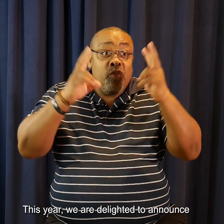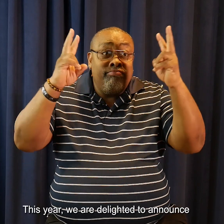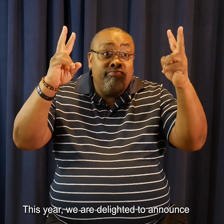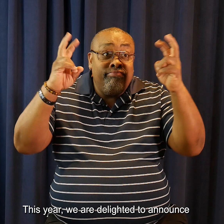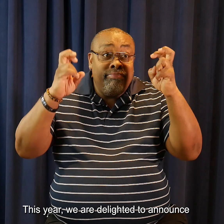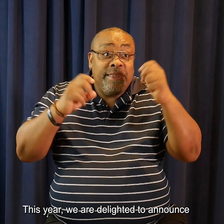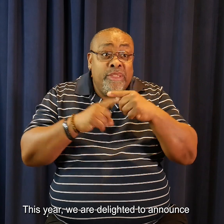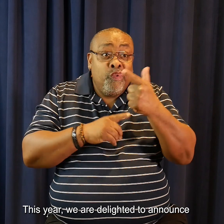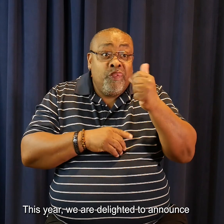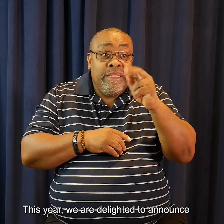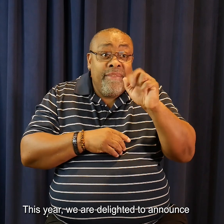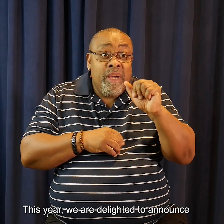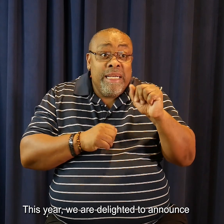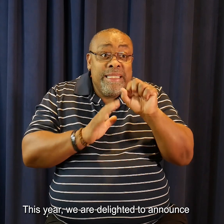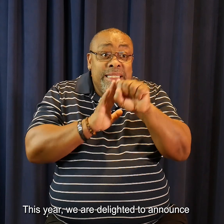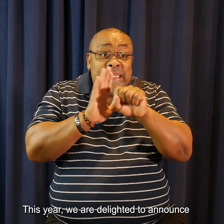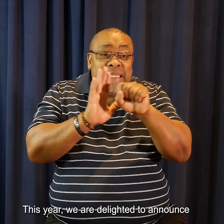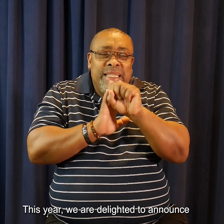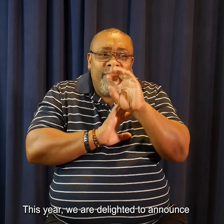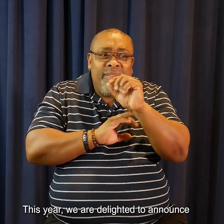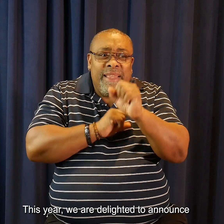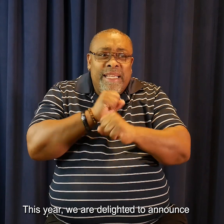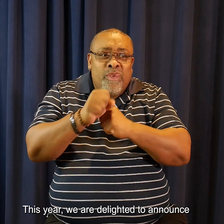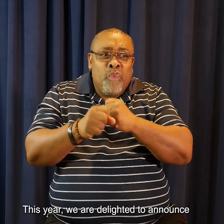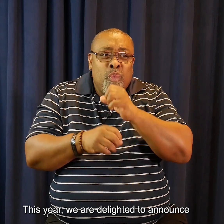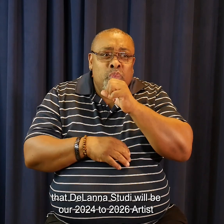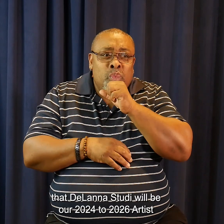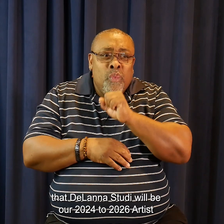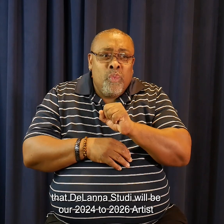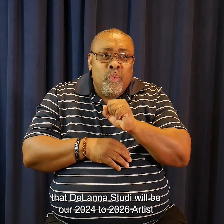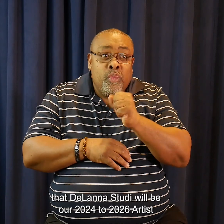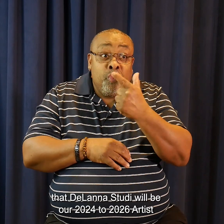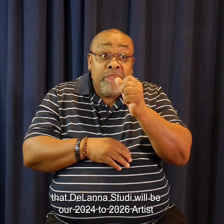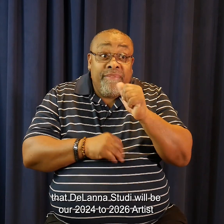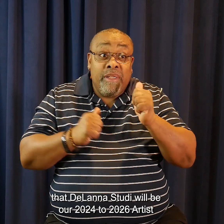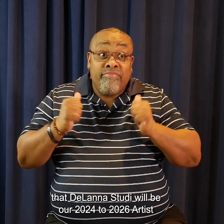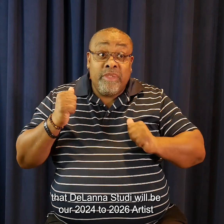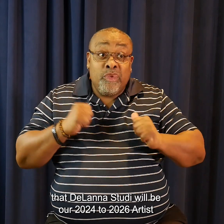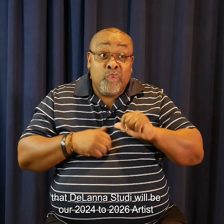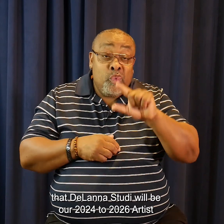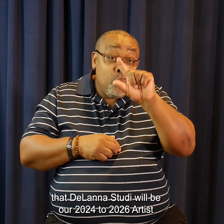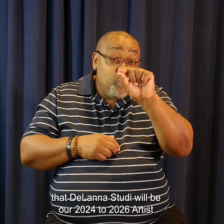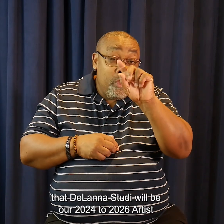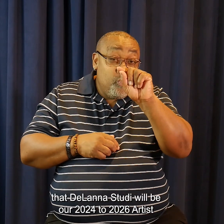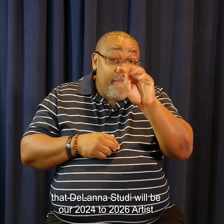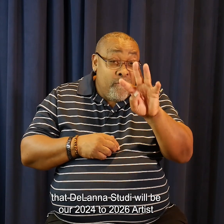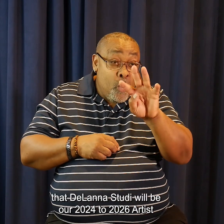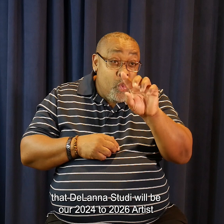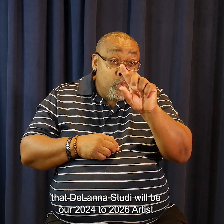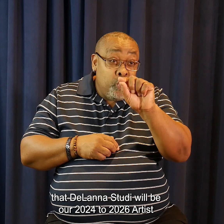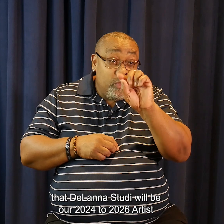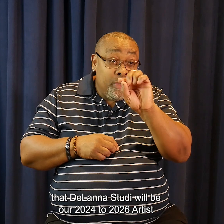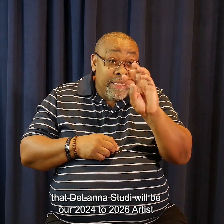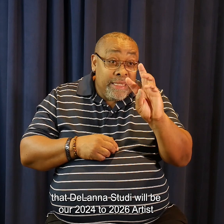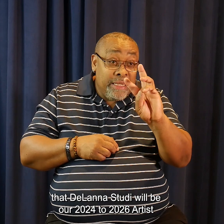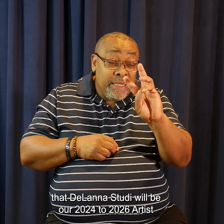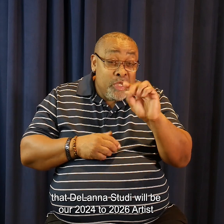This year, we are delighted to announce that Delana Studi will be our 2024 to